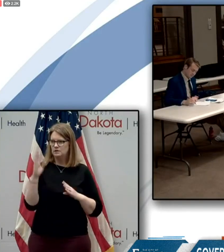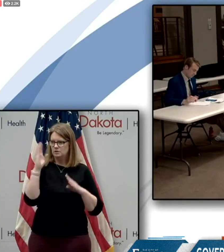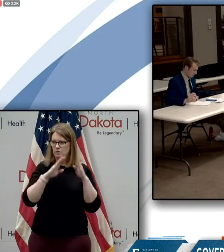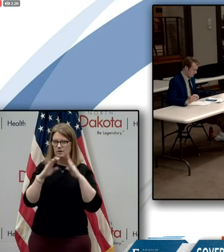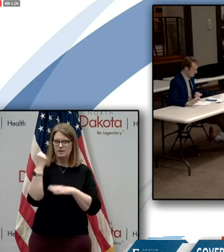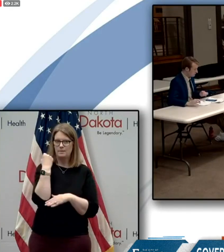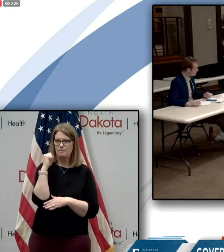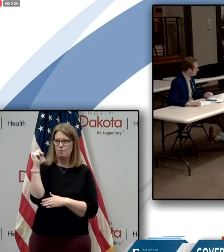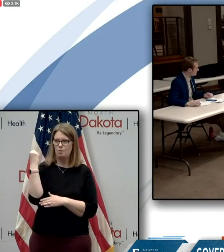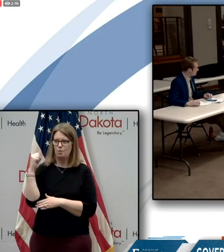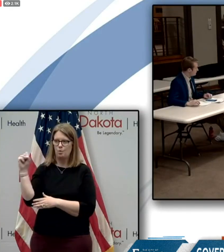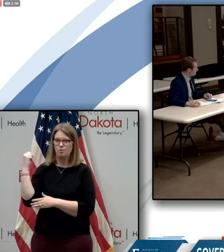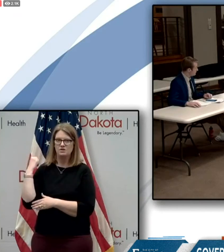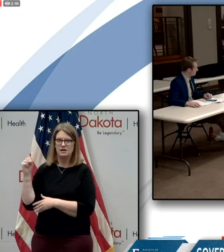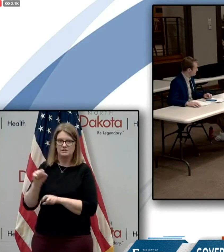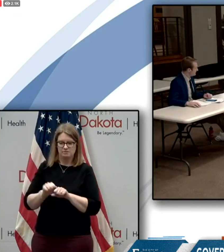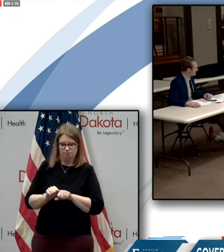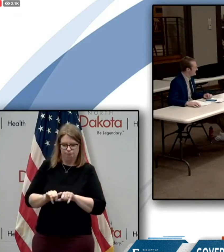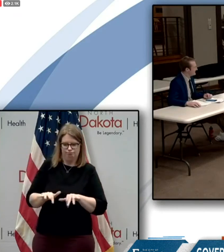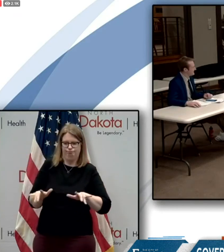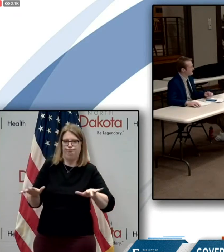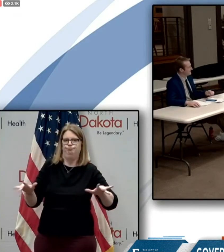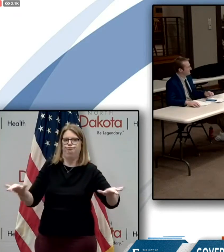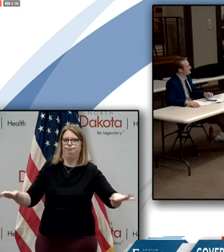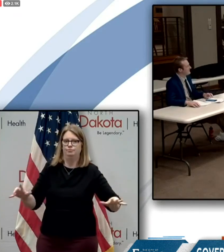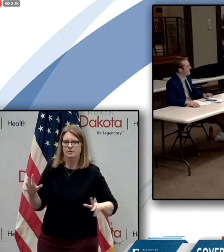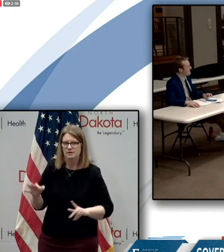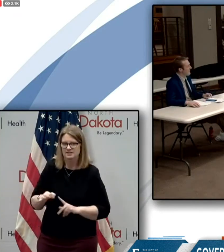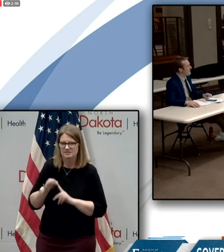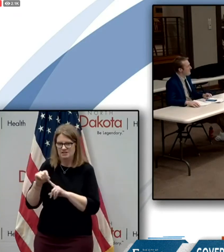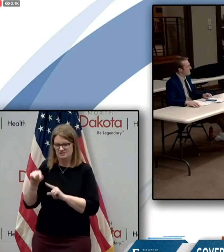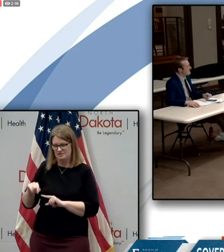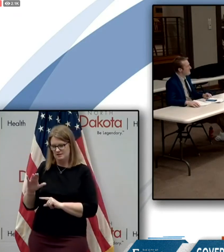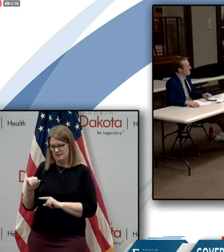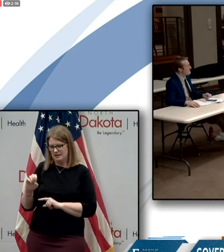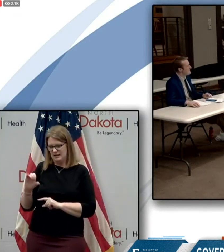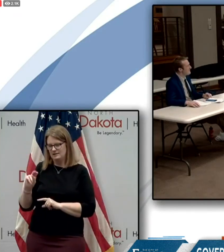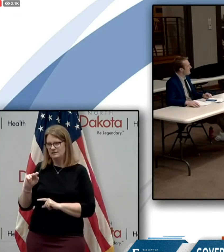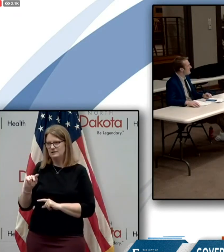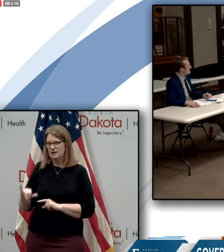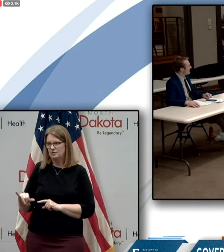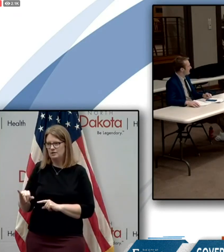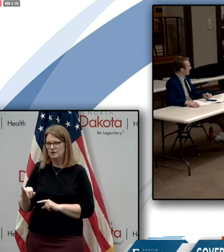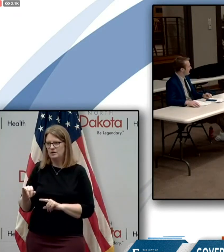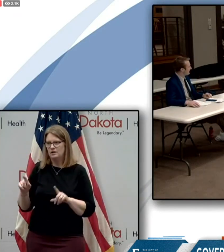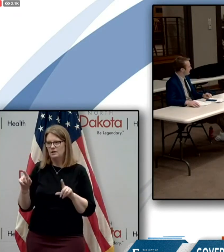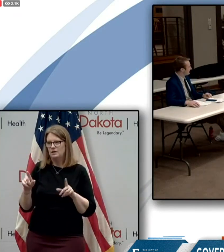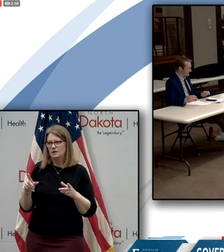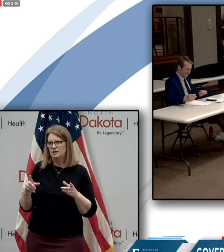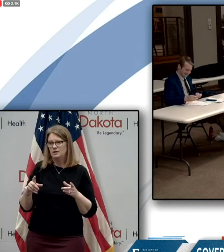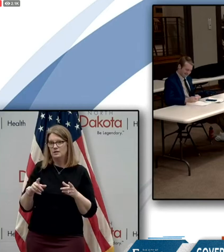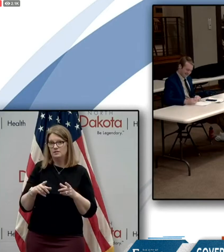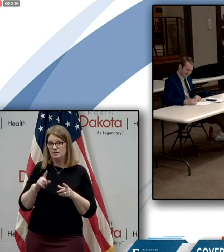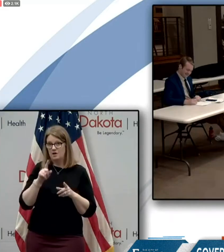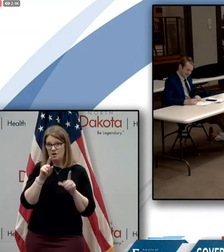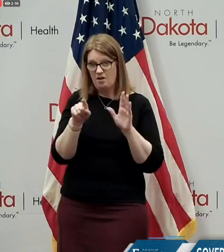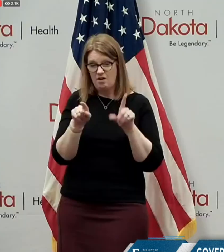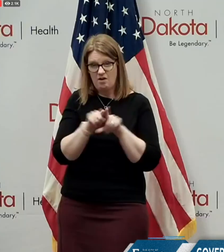could accelerate the spread of COVID-19, especially in Cass County? And do you feel they may undermine the guidelines on large